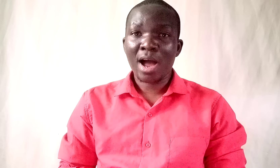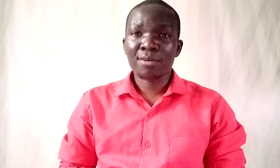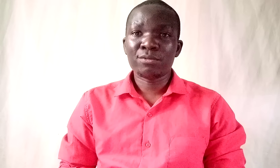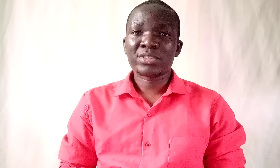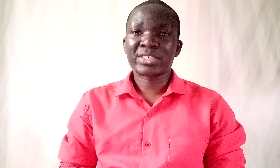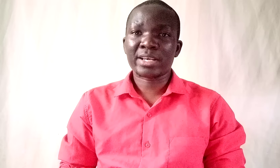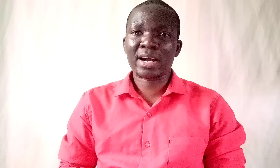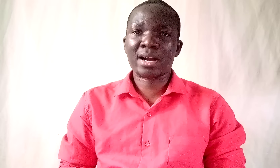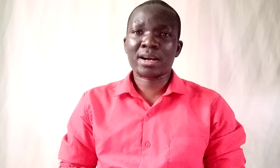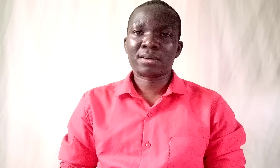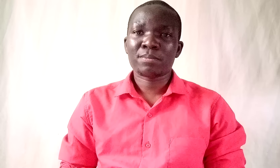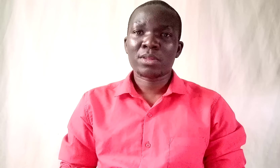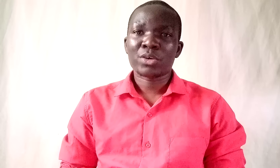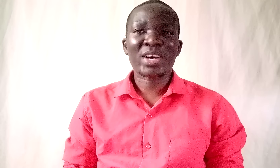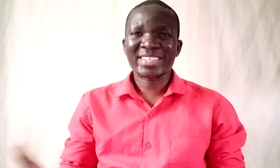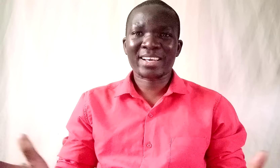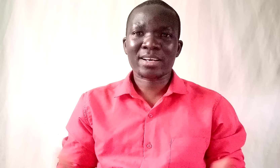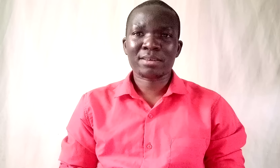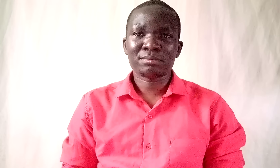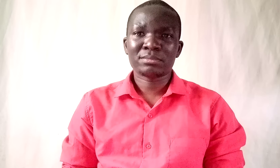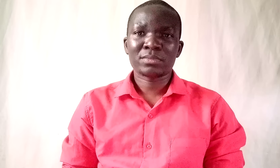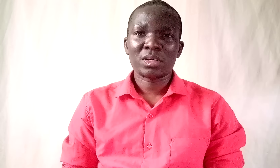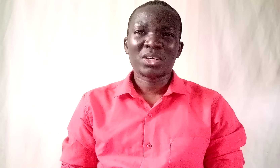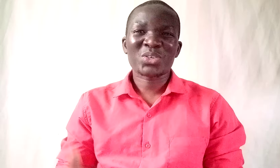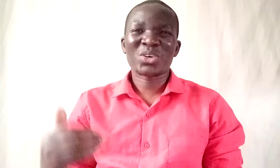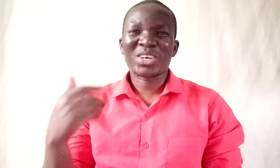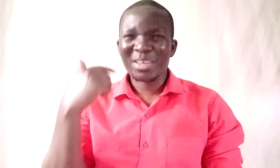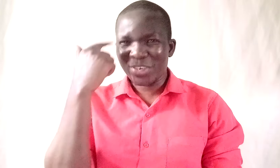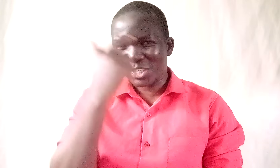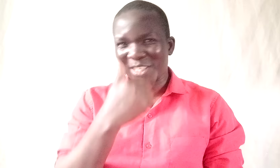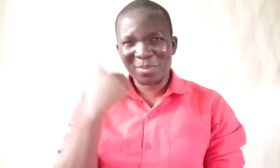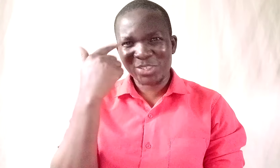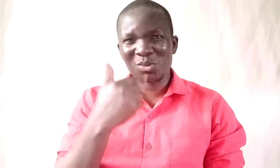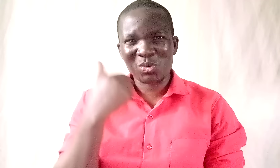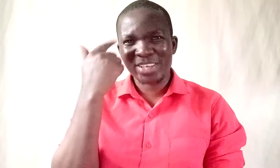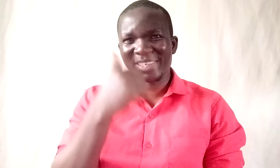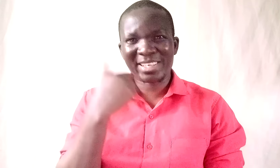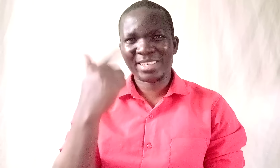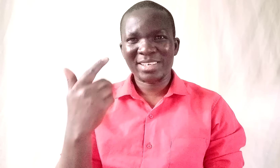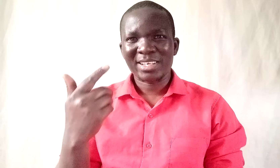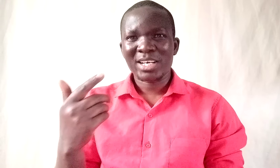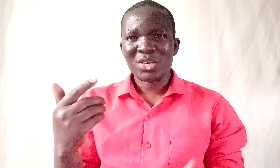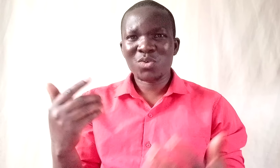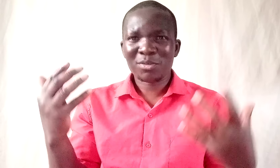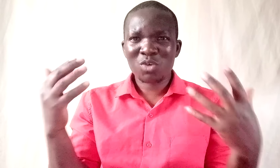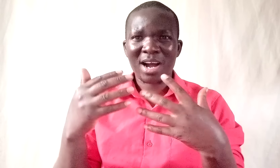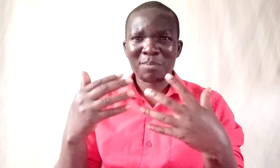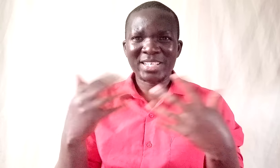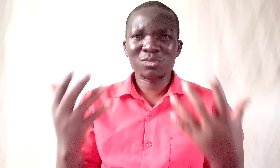have sick. You are sick. So the facial expression when you are sick, you have to accompany it with